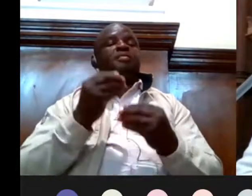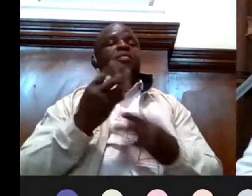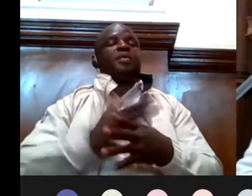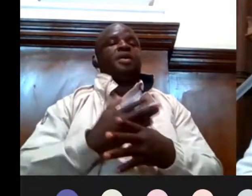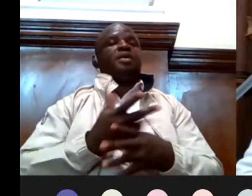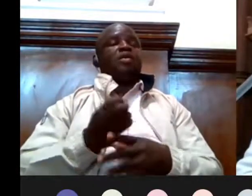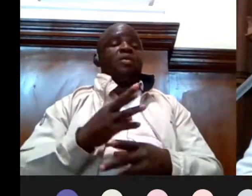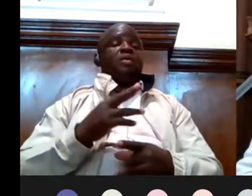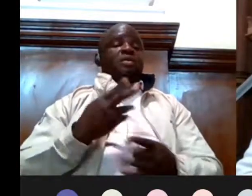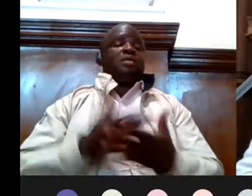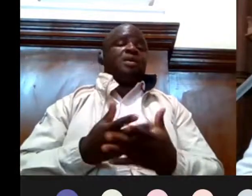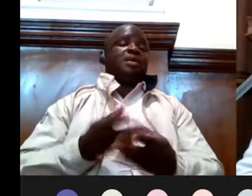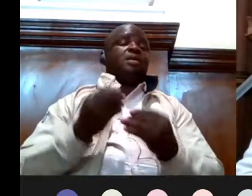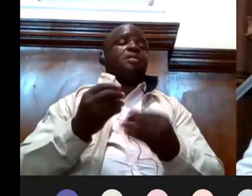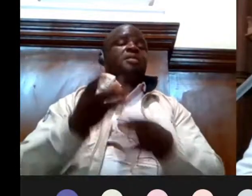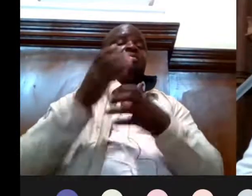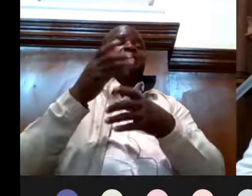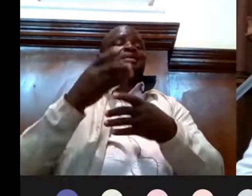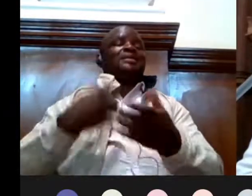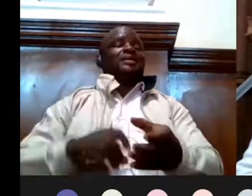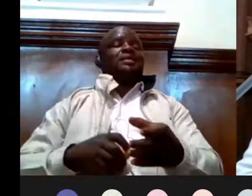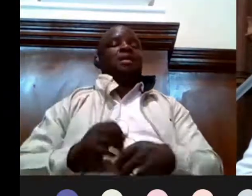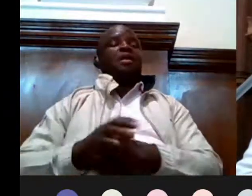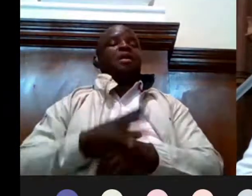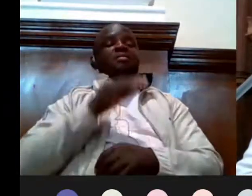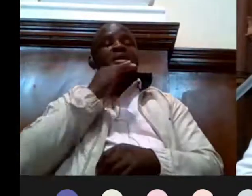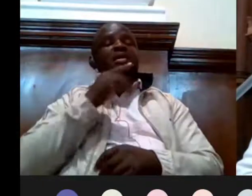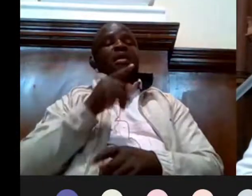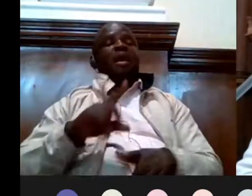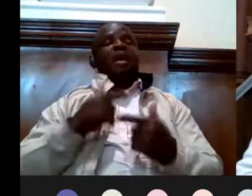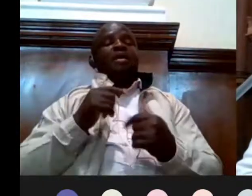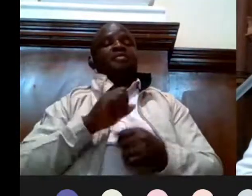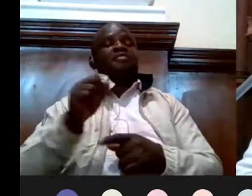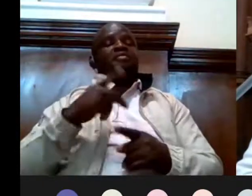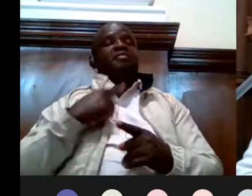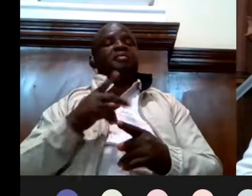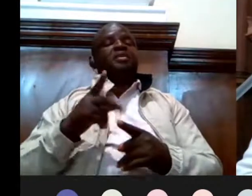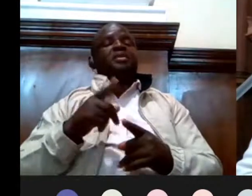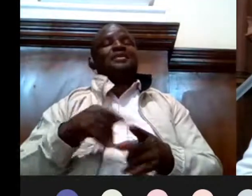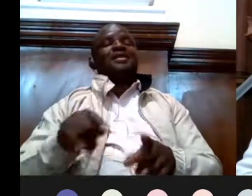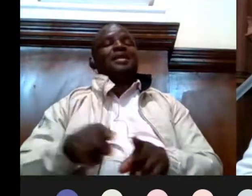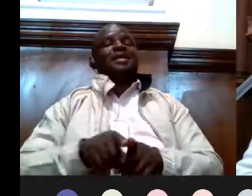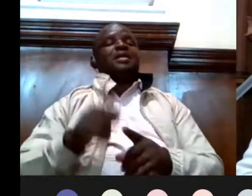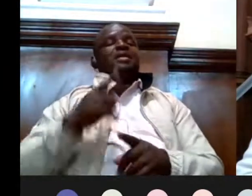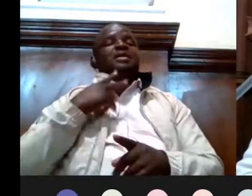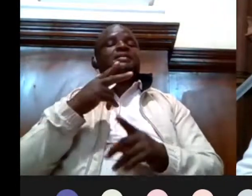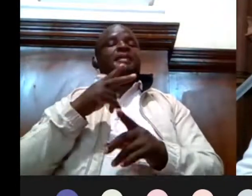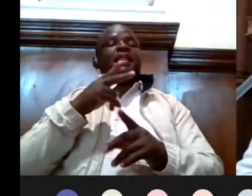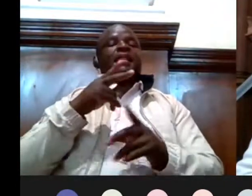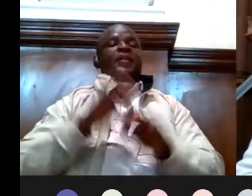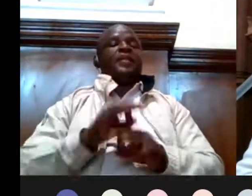or a career, then a day like today is nothing but an insult to them.